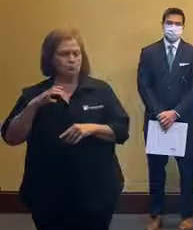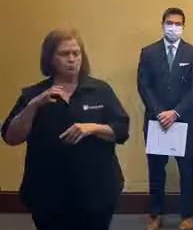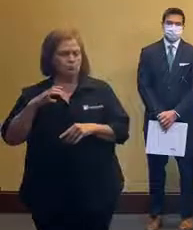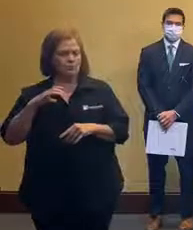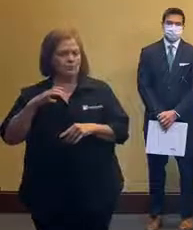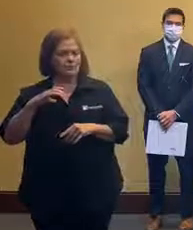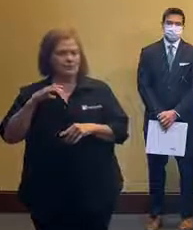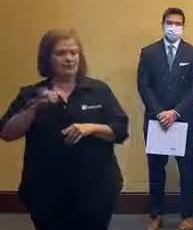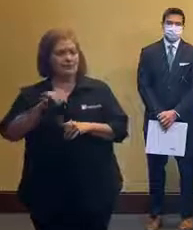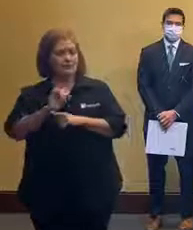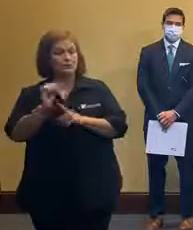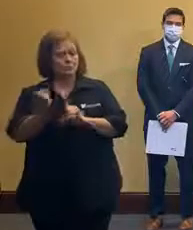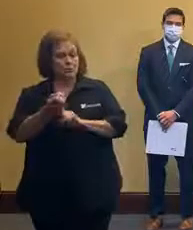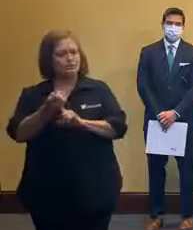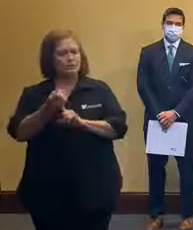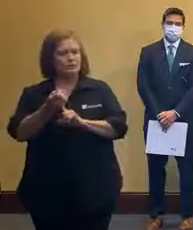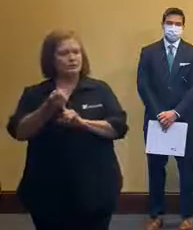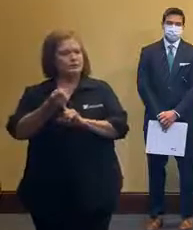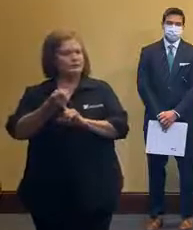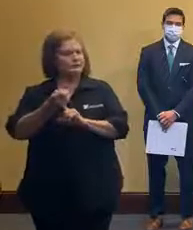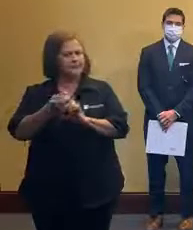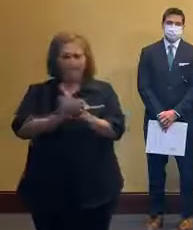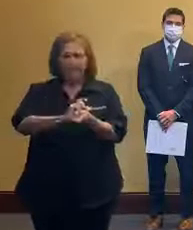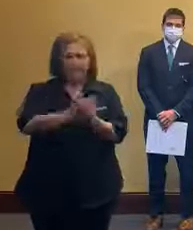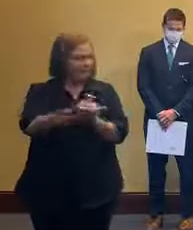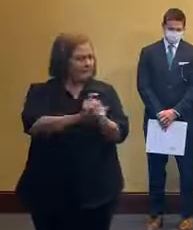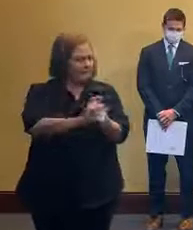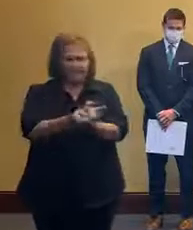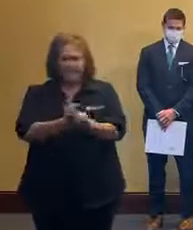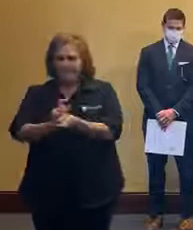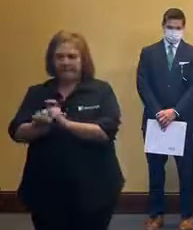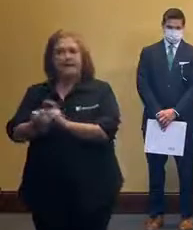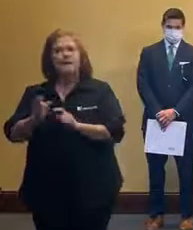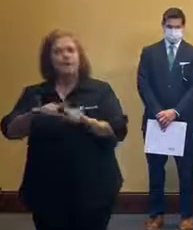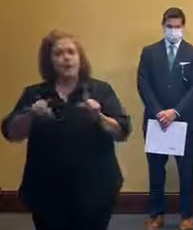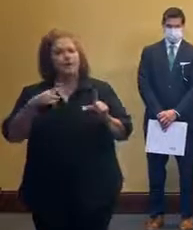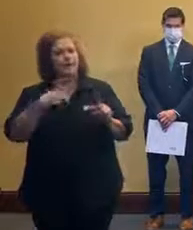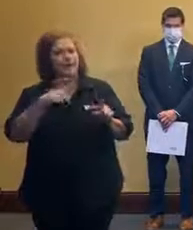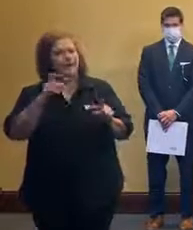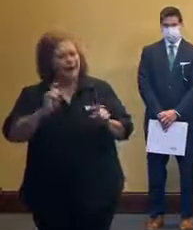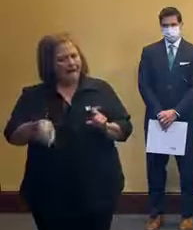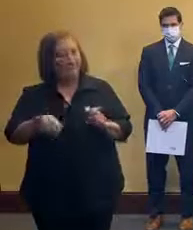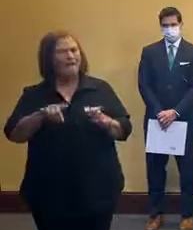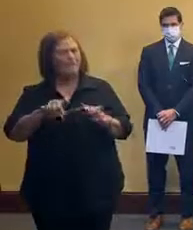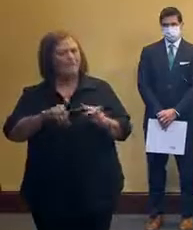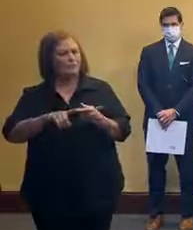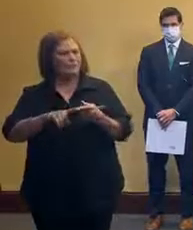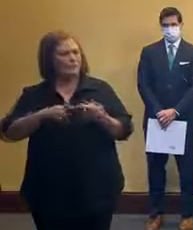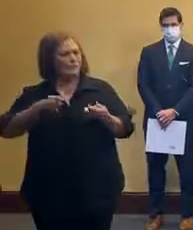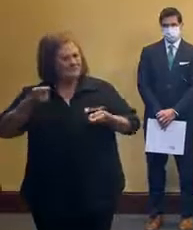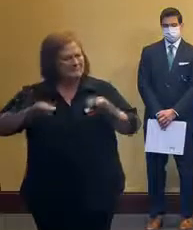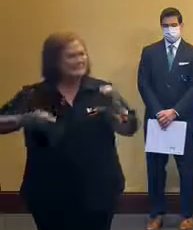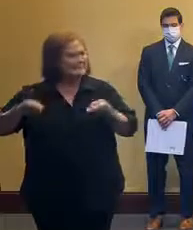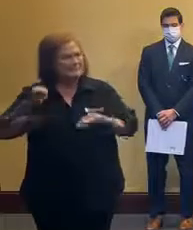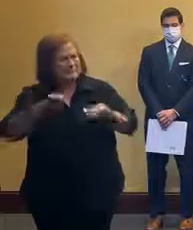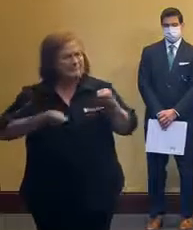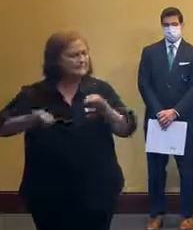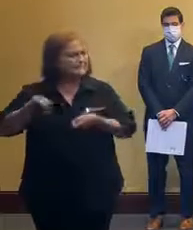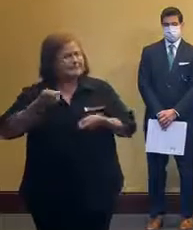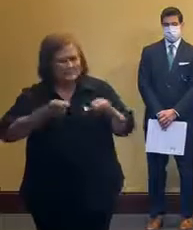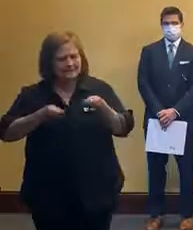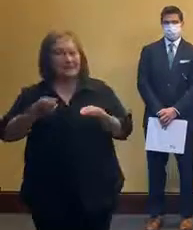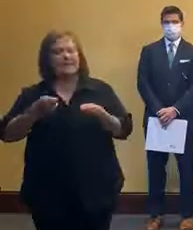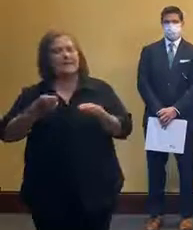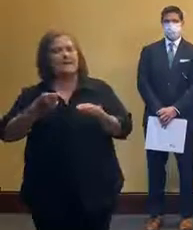continues to be a very fluid situation, but in order to manage our way through it is absolutely letting the